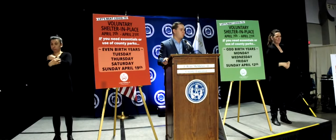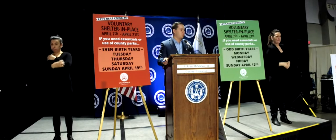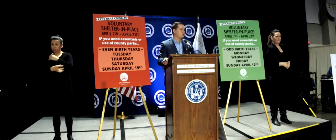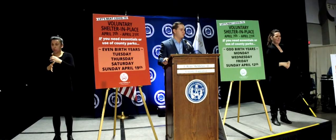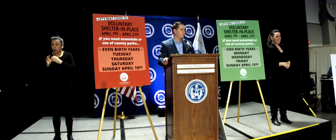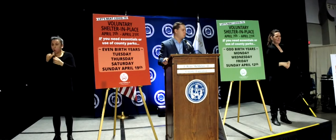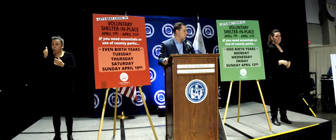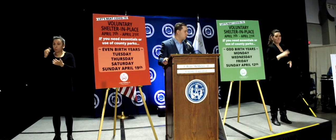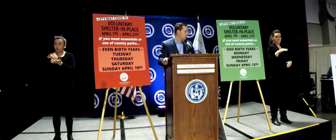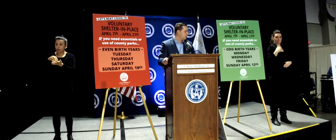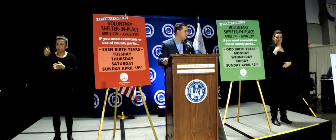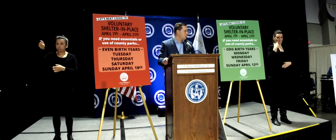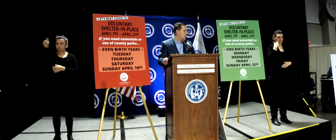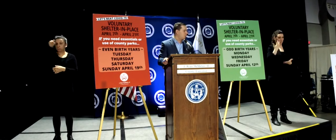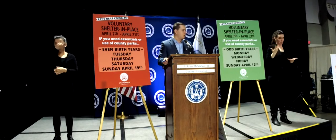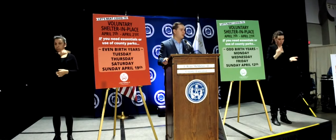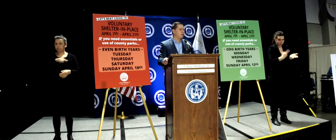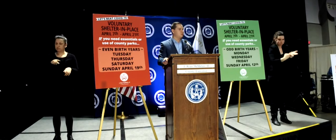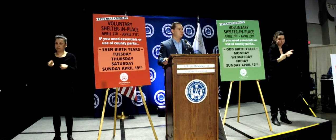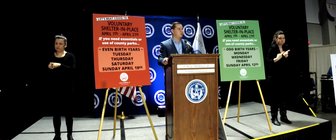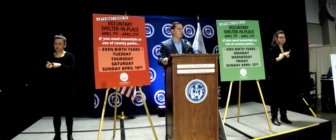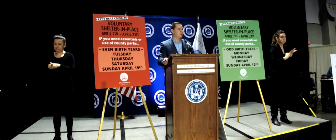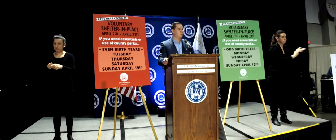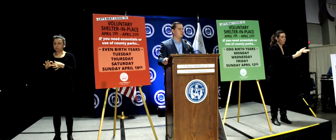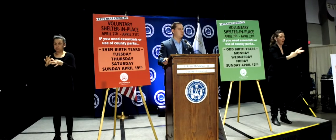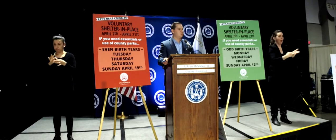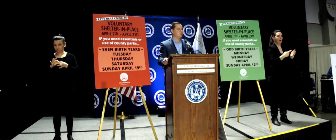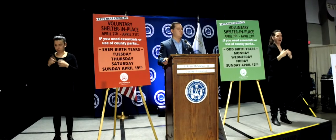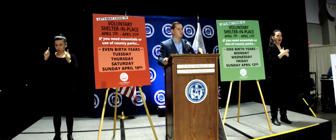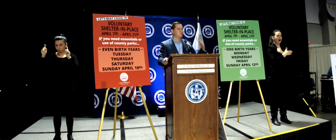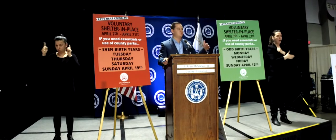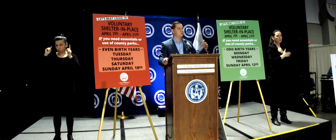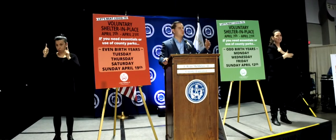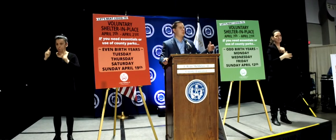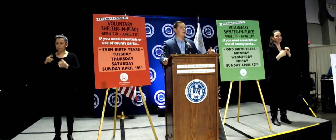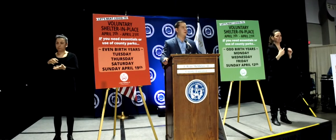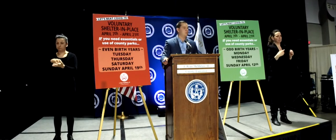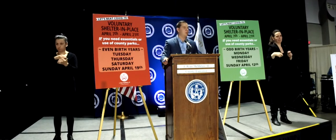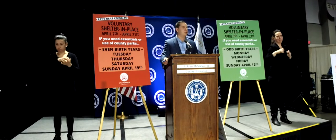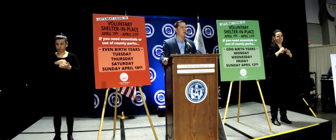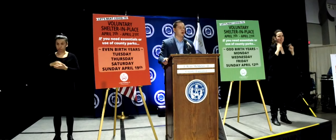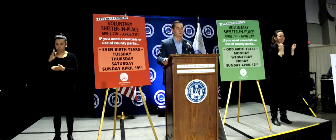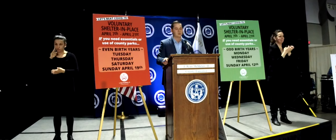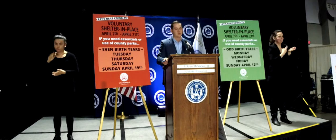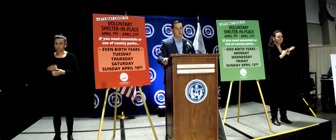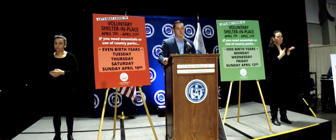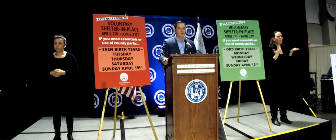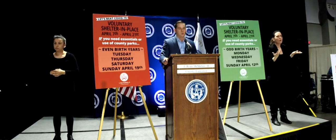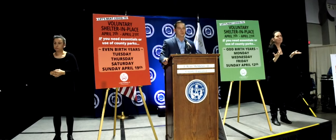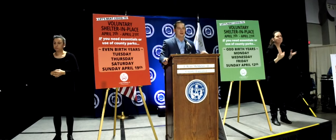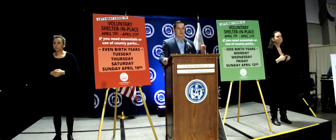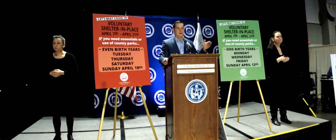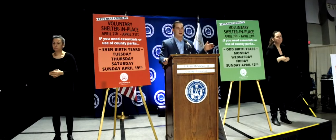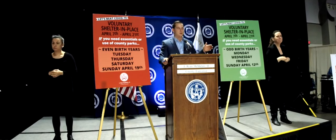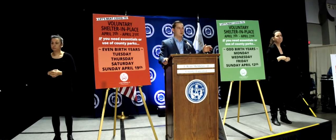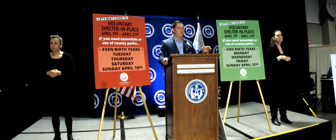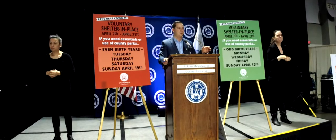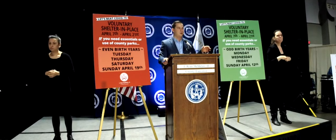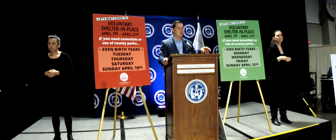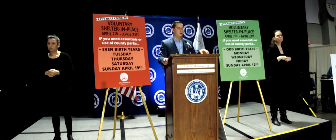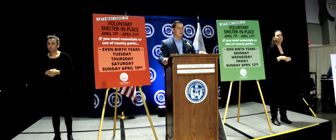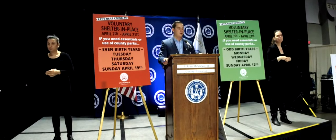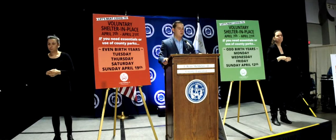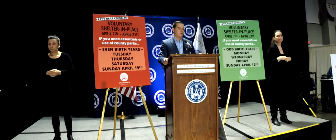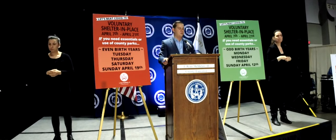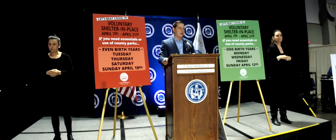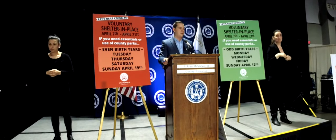requests and orders of their community related to commercial spending in public parks. So we're trying to get ahead of the curve